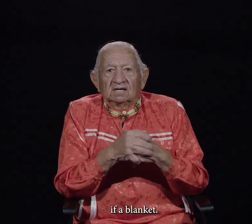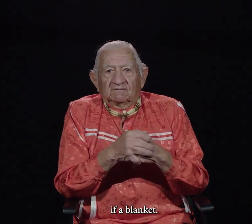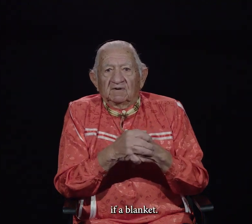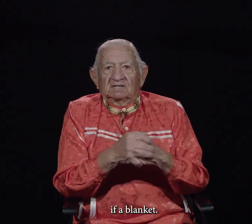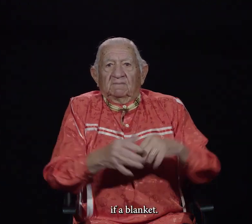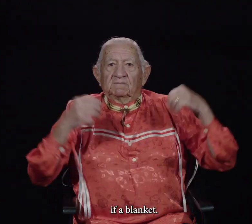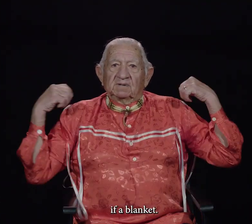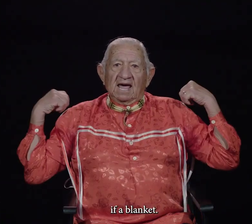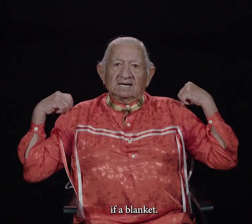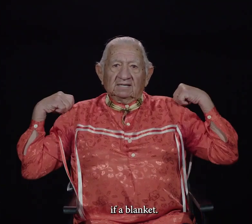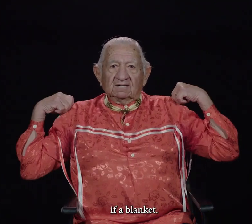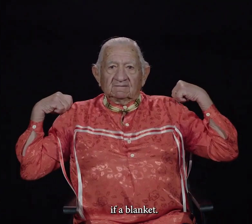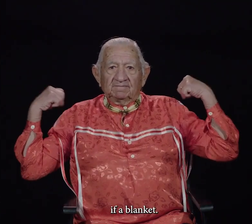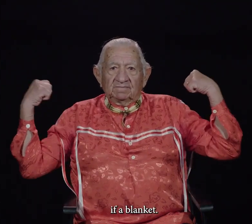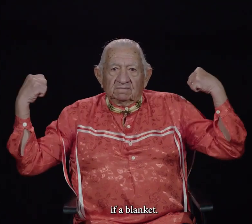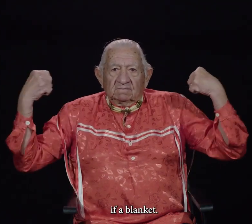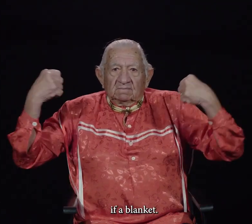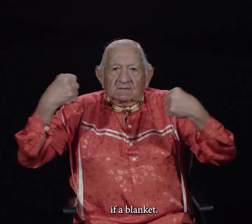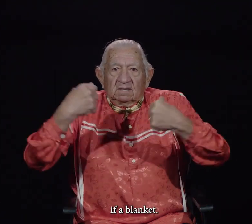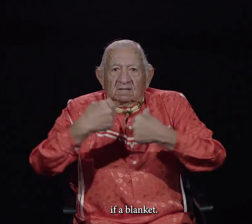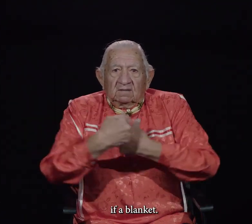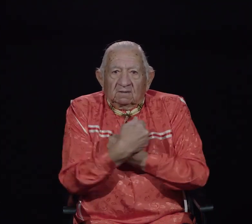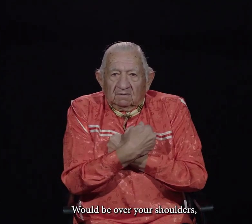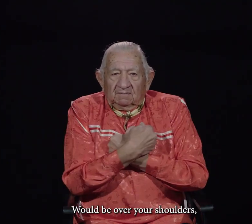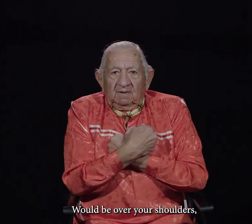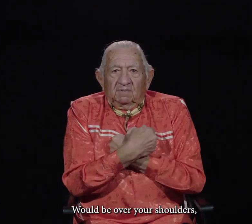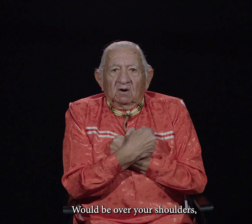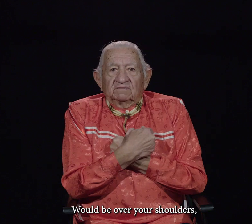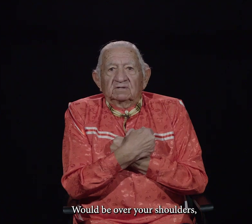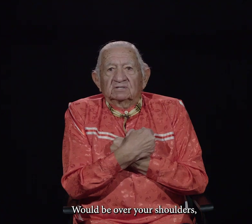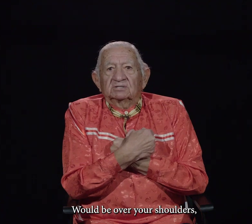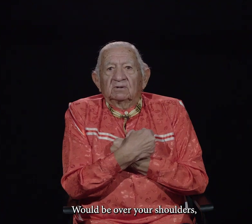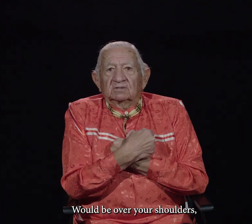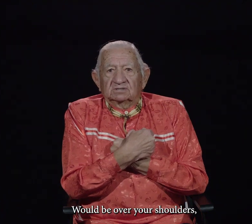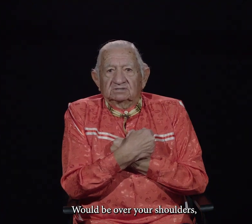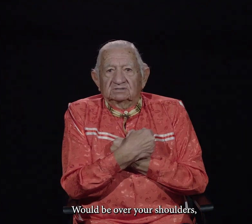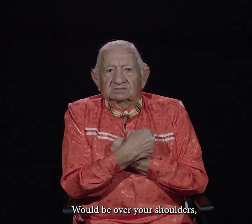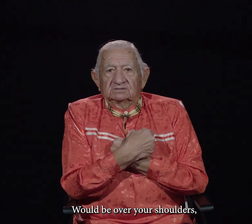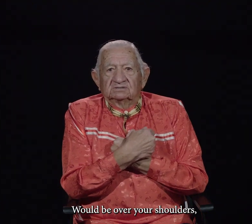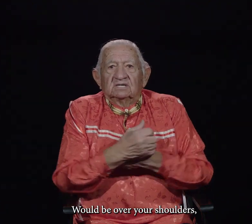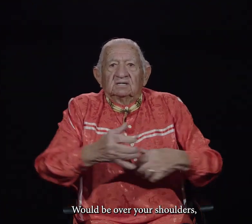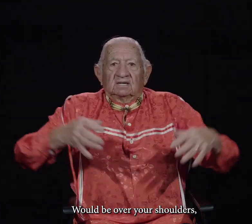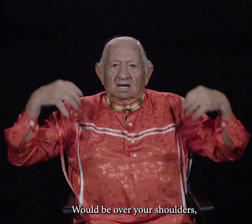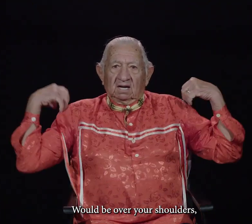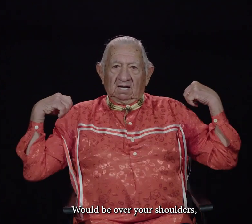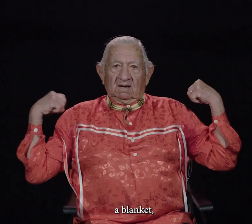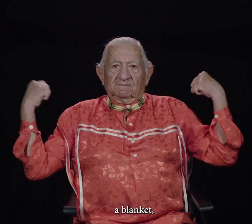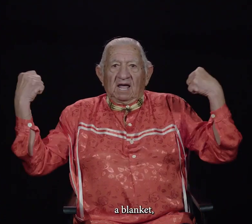If a blanket would be over your shoulders, a